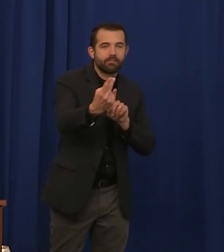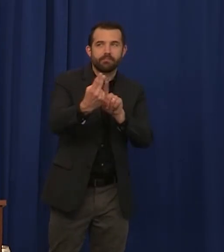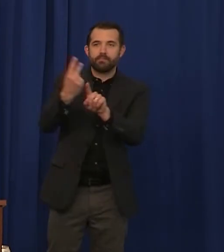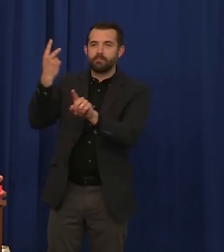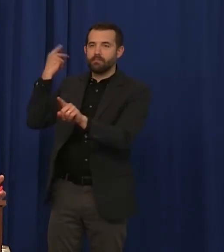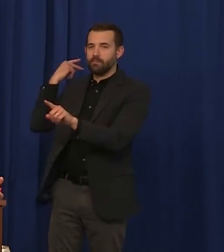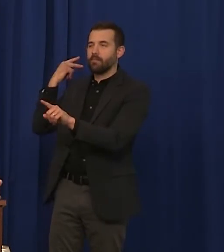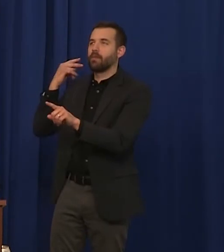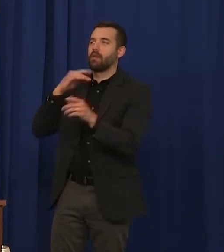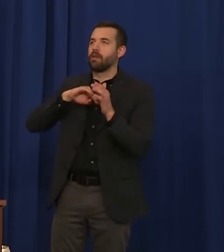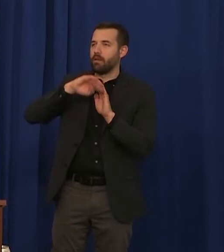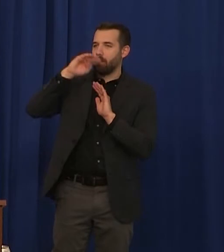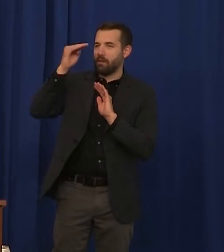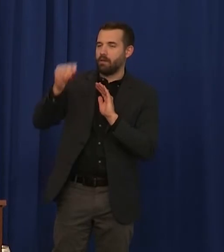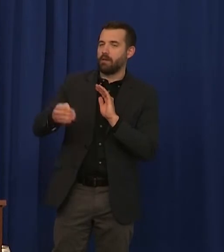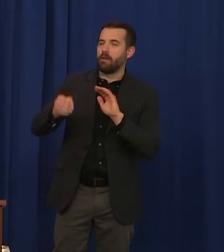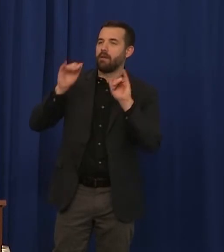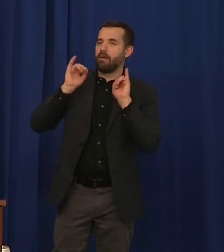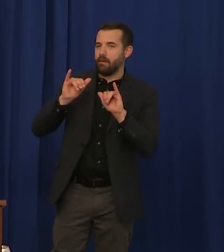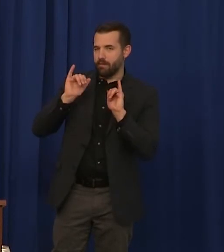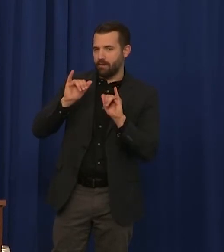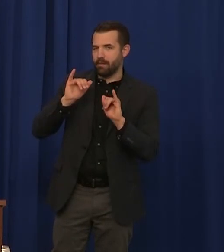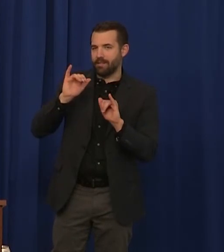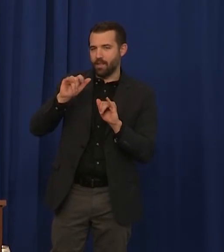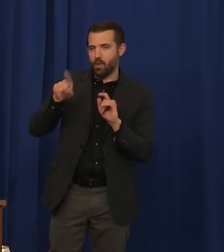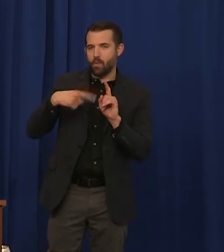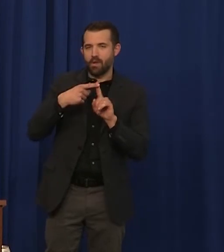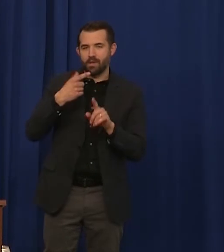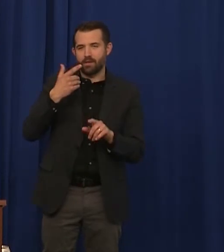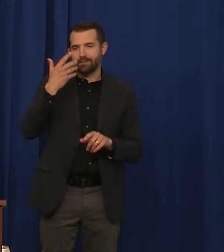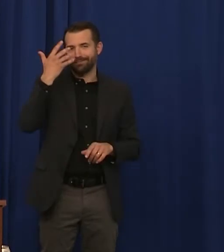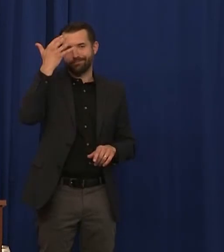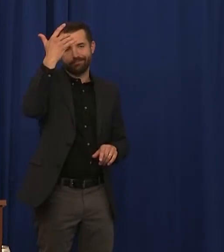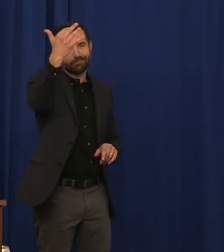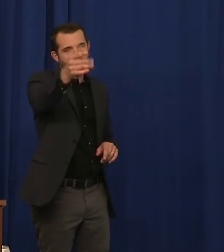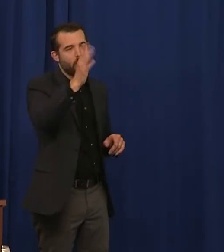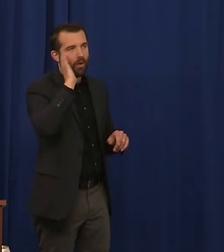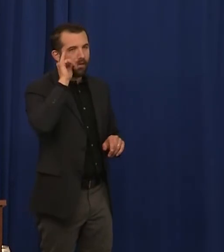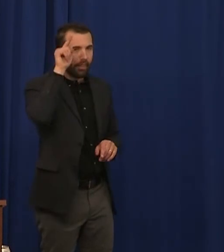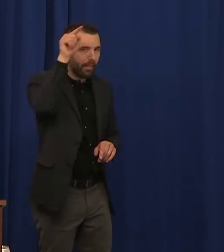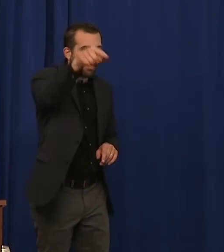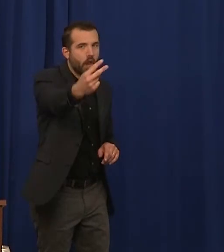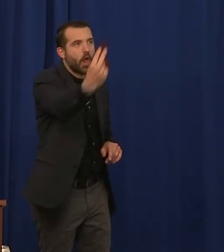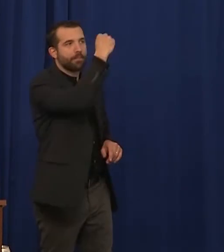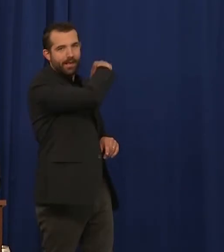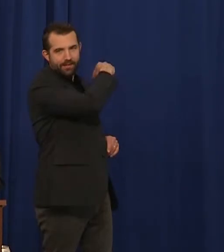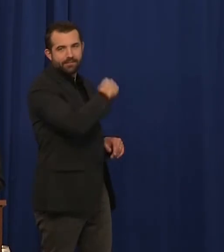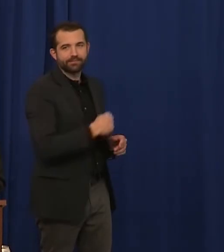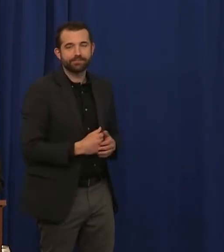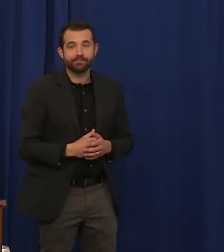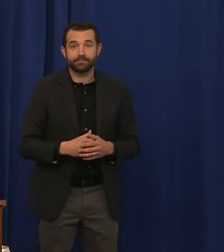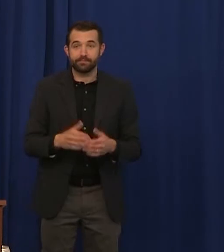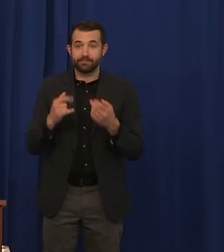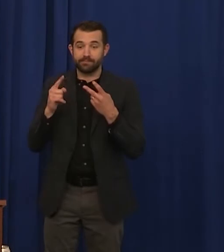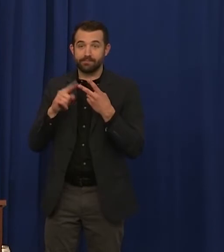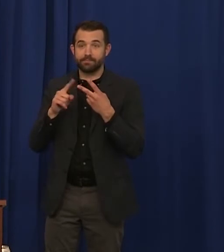itself. So just wanted to be really clear with that, Michael. And then your second question was around healthcare workers, and there